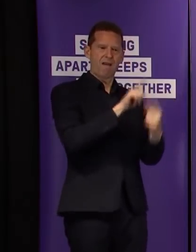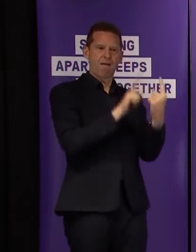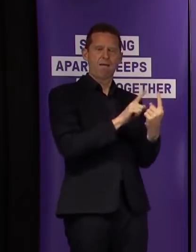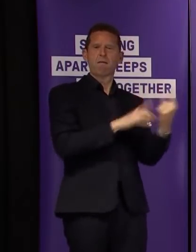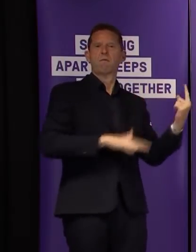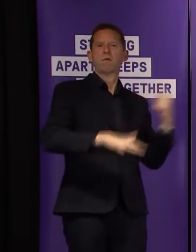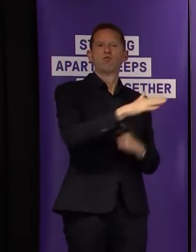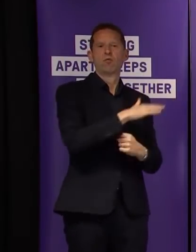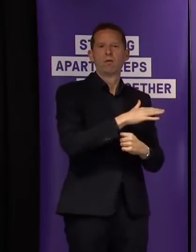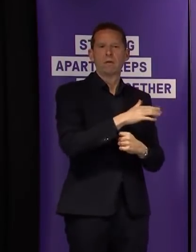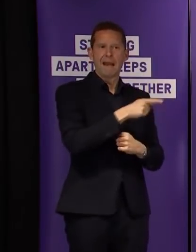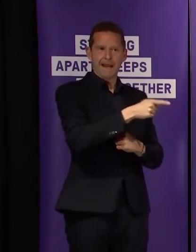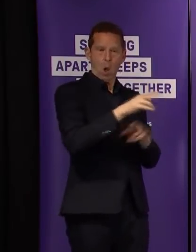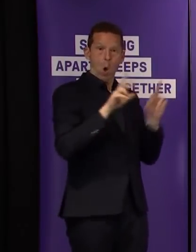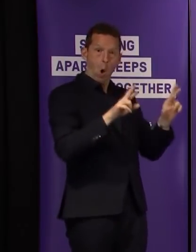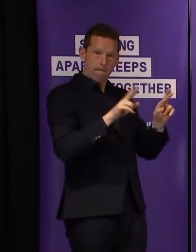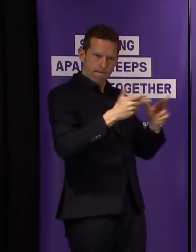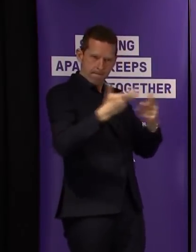even more efficient,